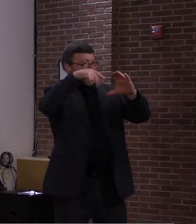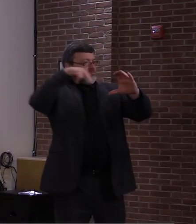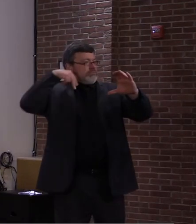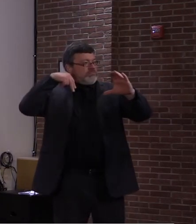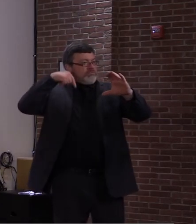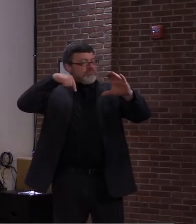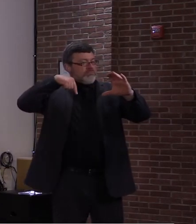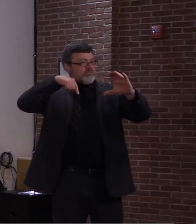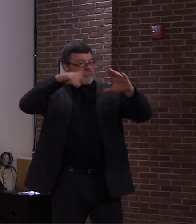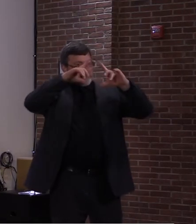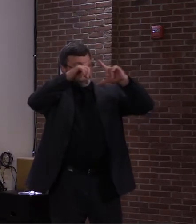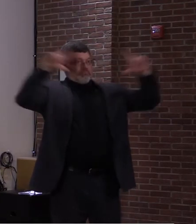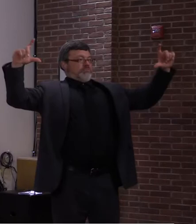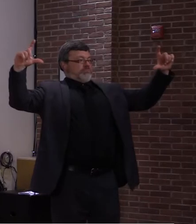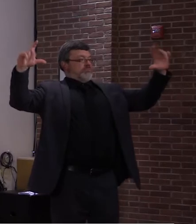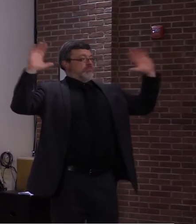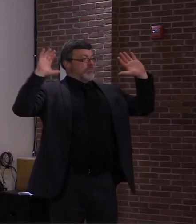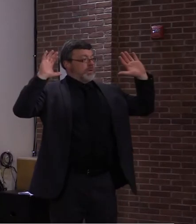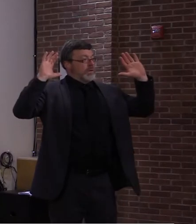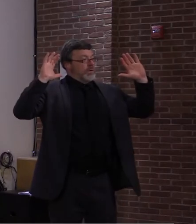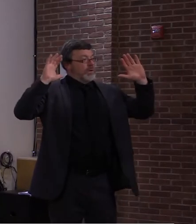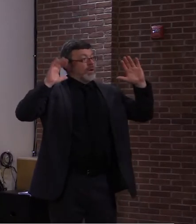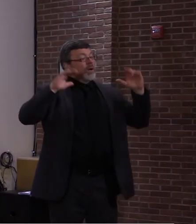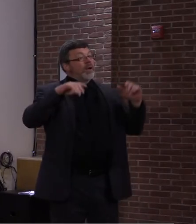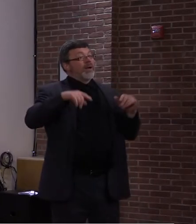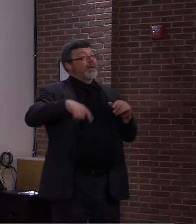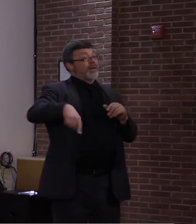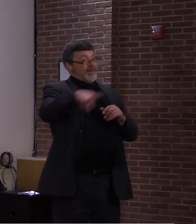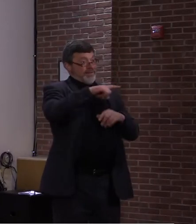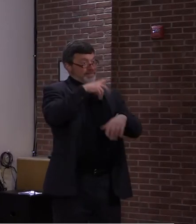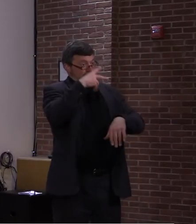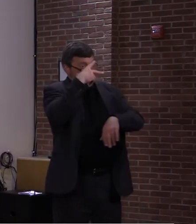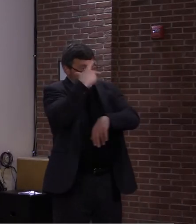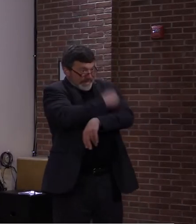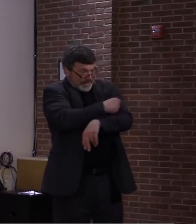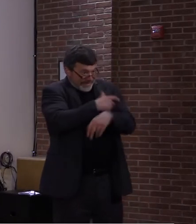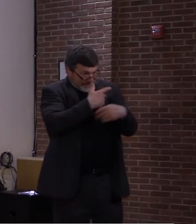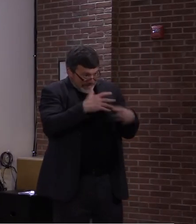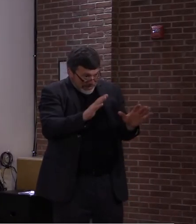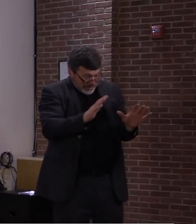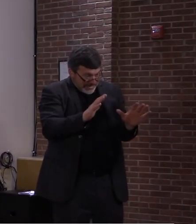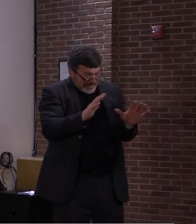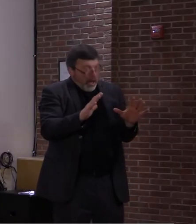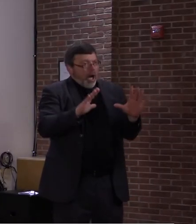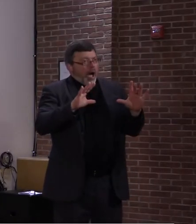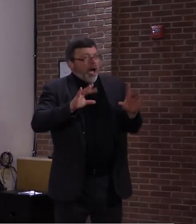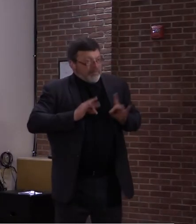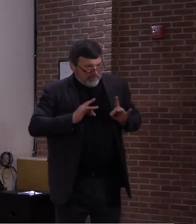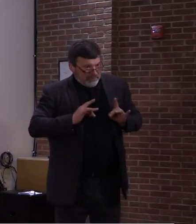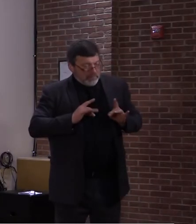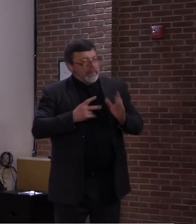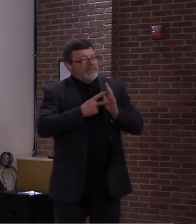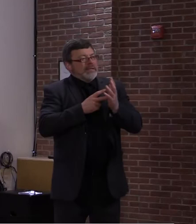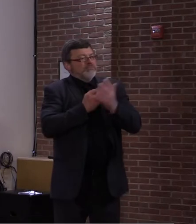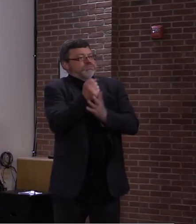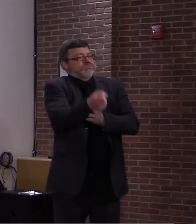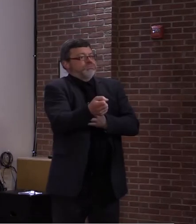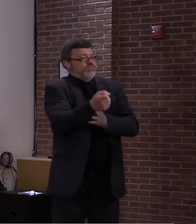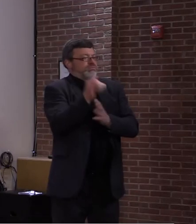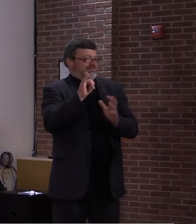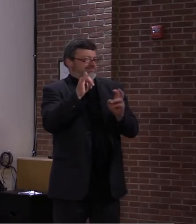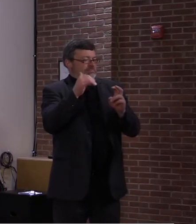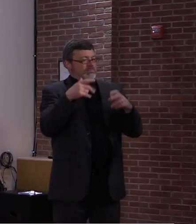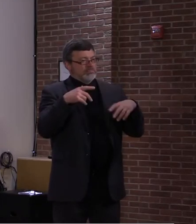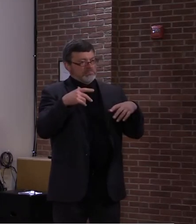The term breakthrough, when that term broke through, I think was a very unfortunate time, because